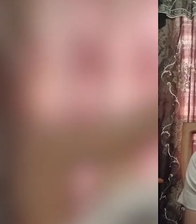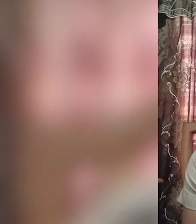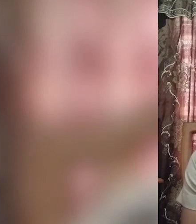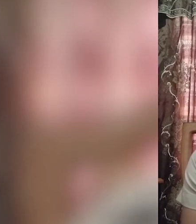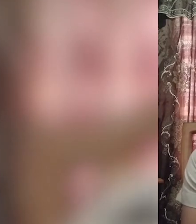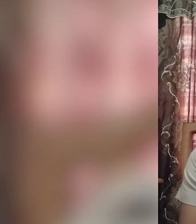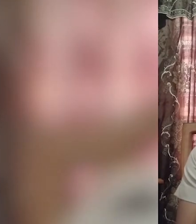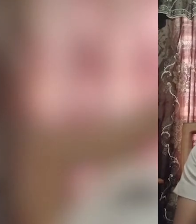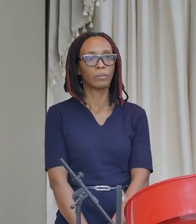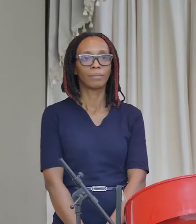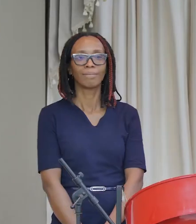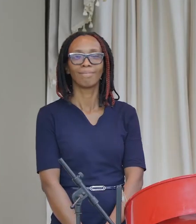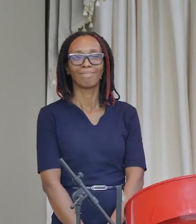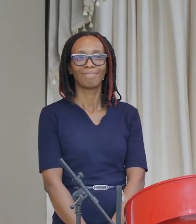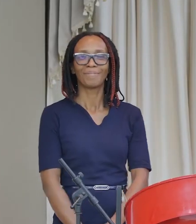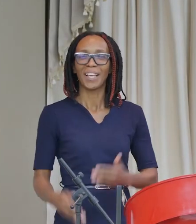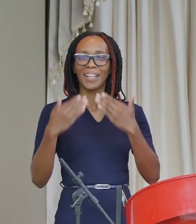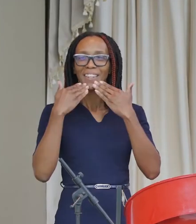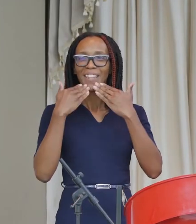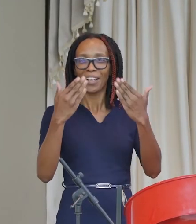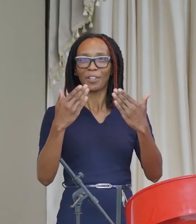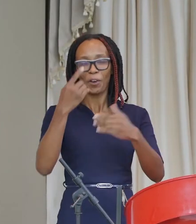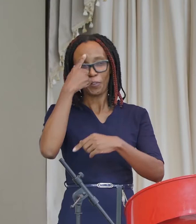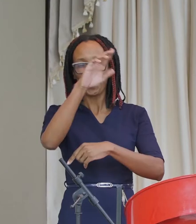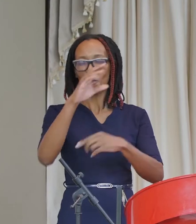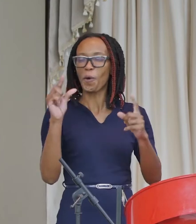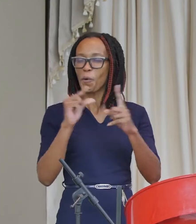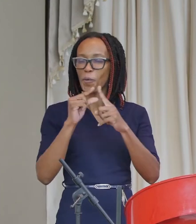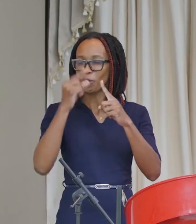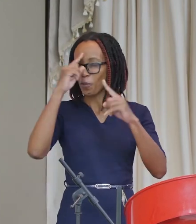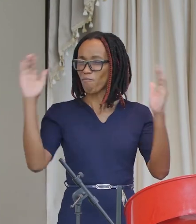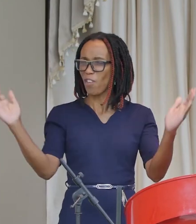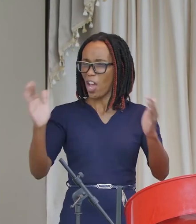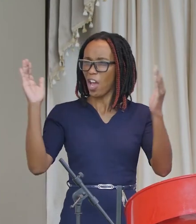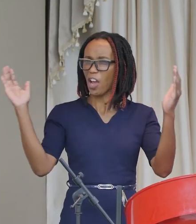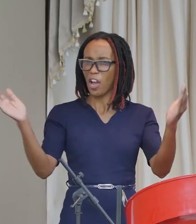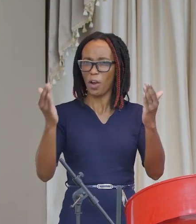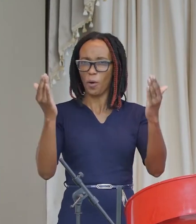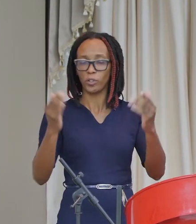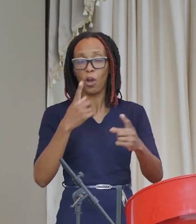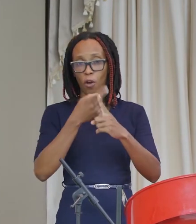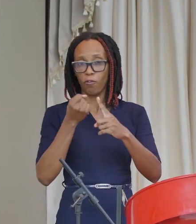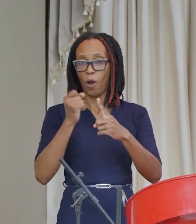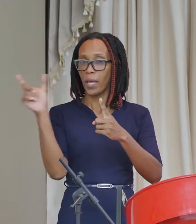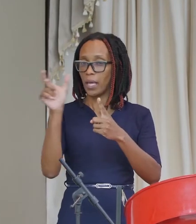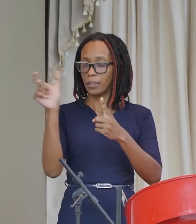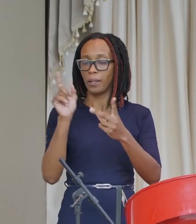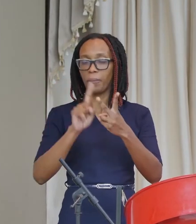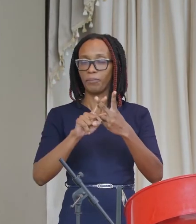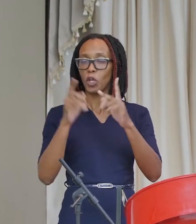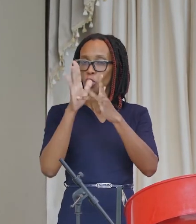Scouting. Amen. Thank you for your words of encouragement from the Islamic, Christian, and